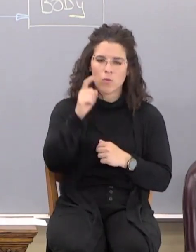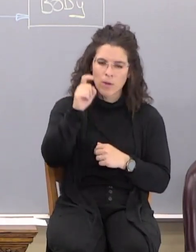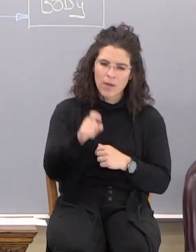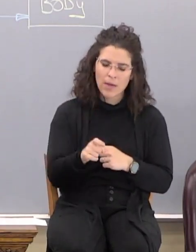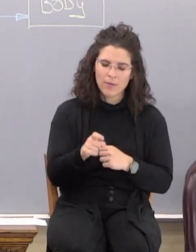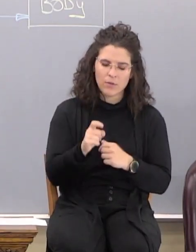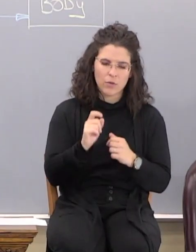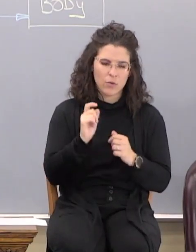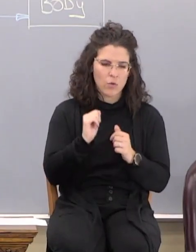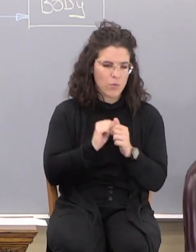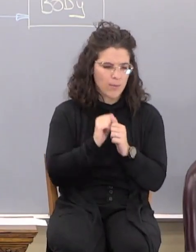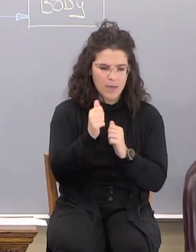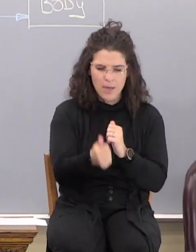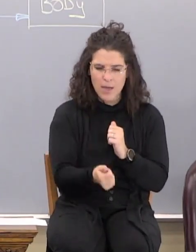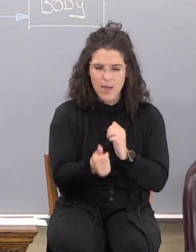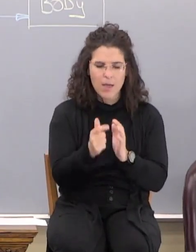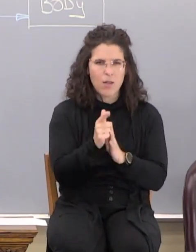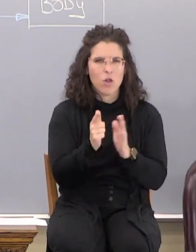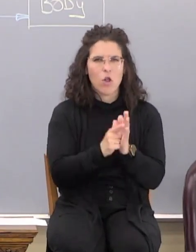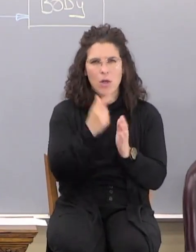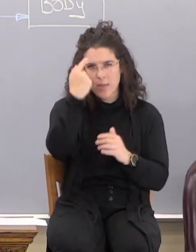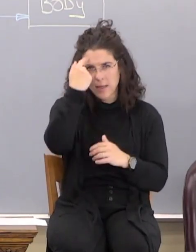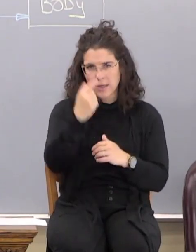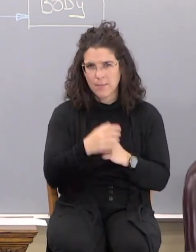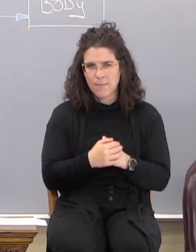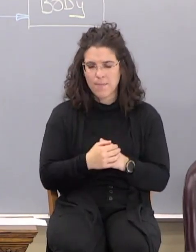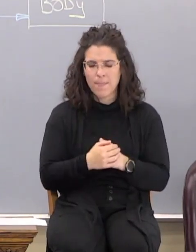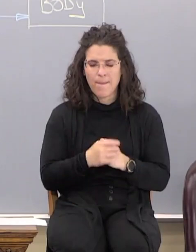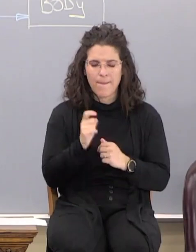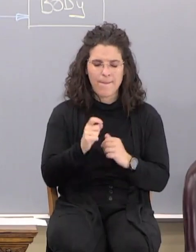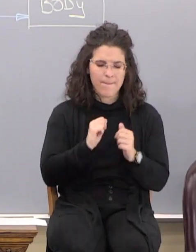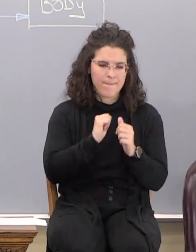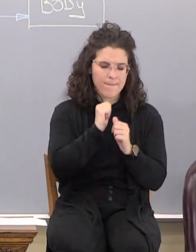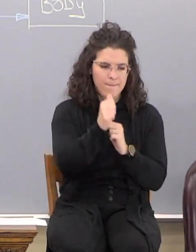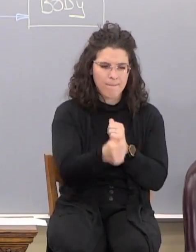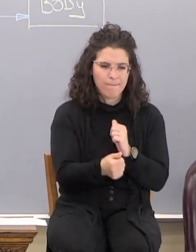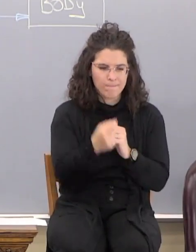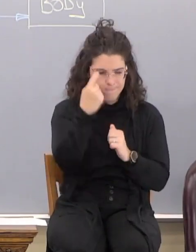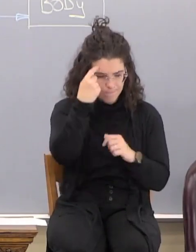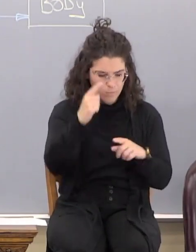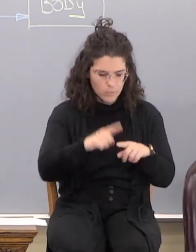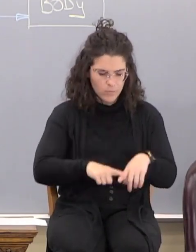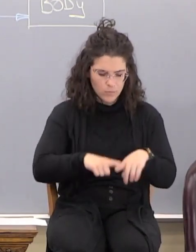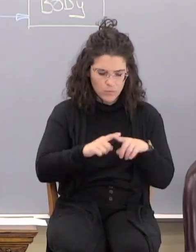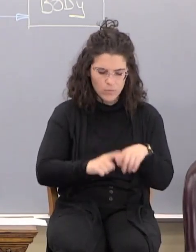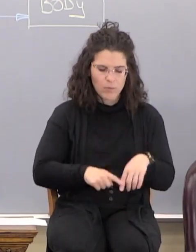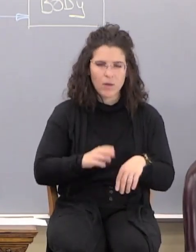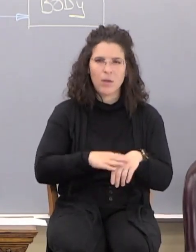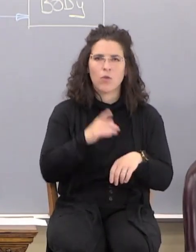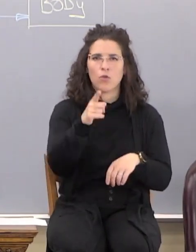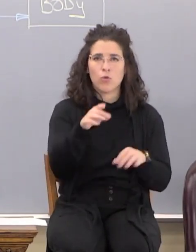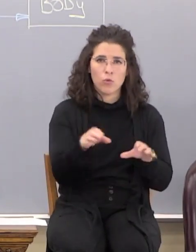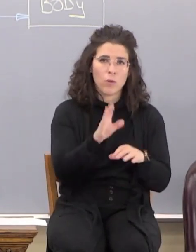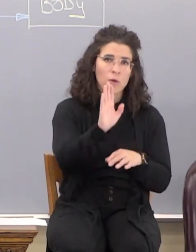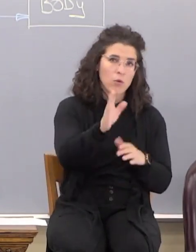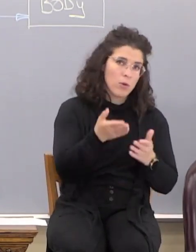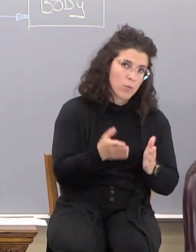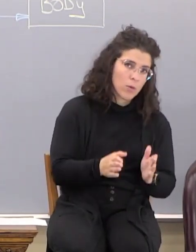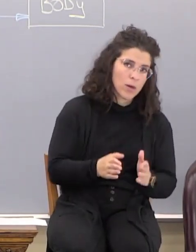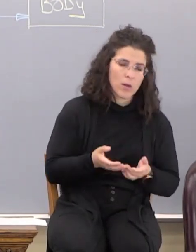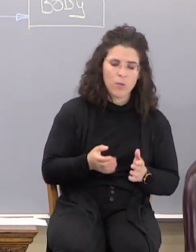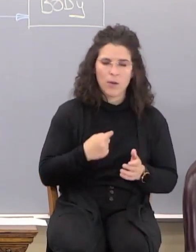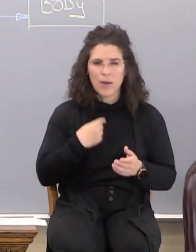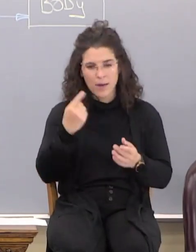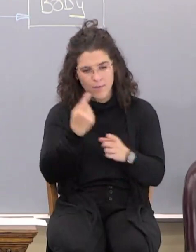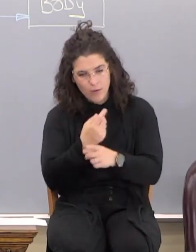get beyond law thinking. You have to get beyond thinking it depends on me doing it my way, the way I